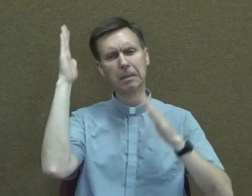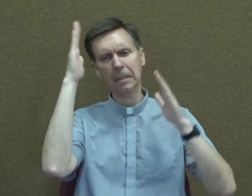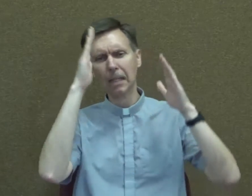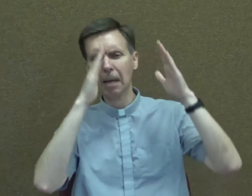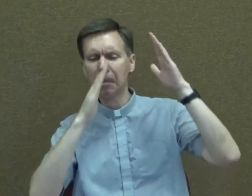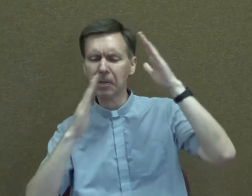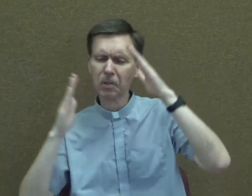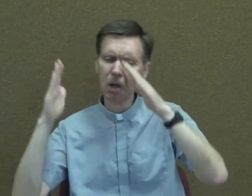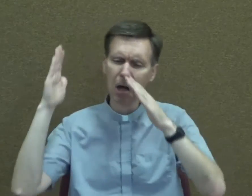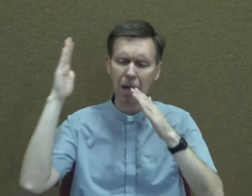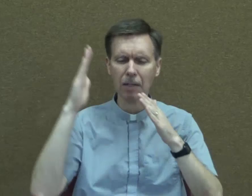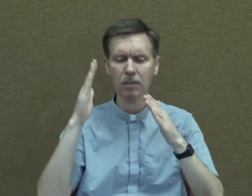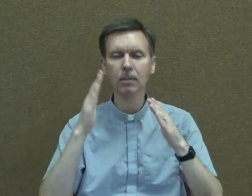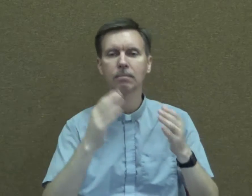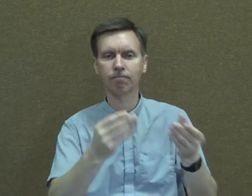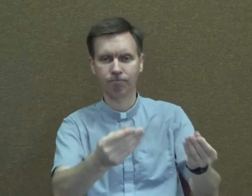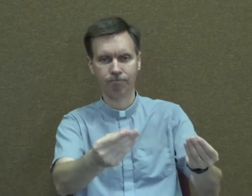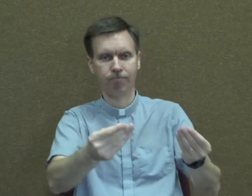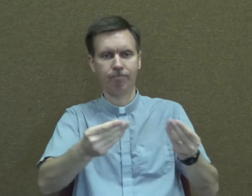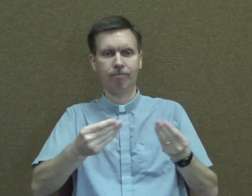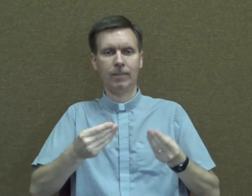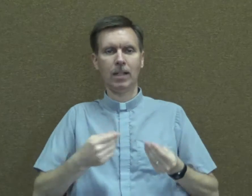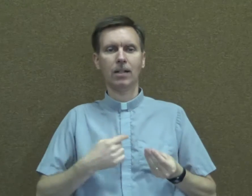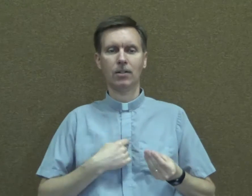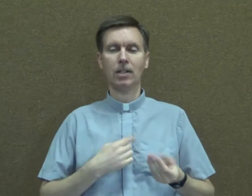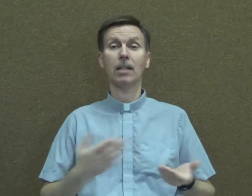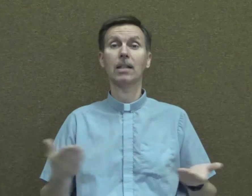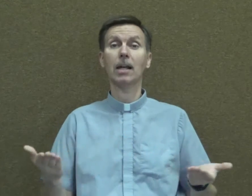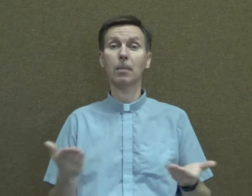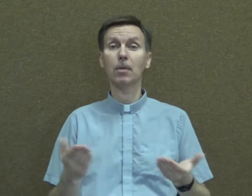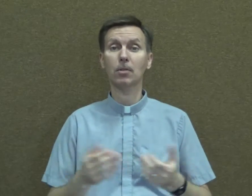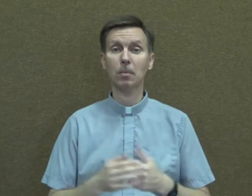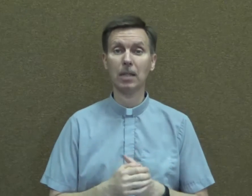the tempest-tossed. Send them to me.